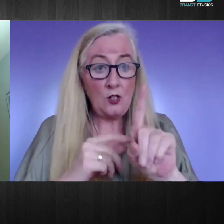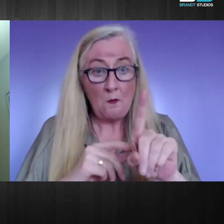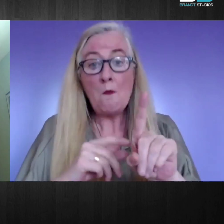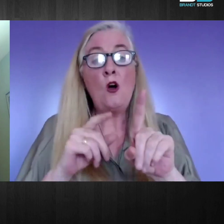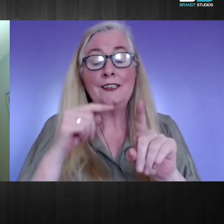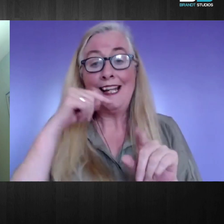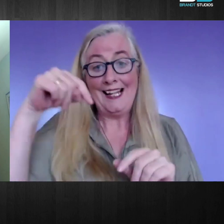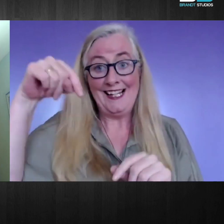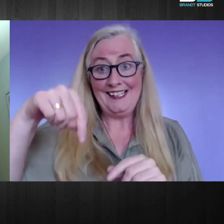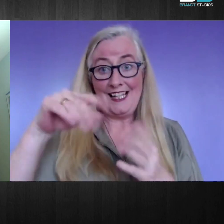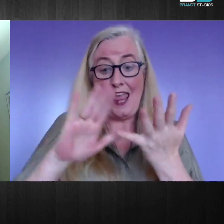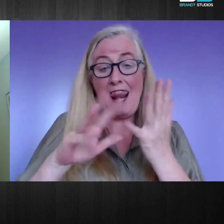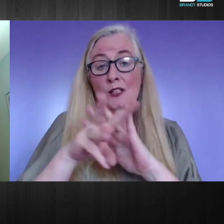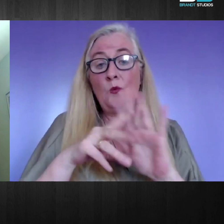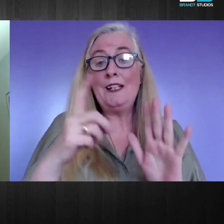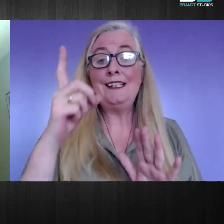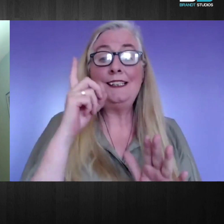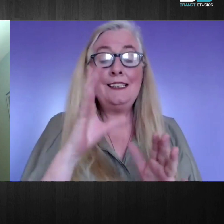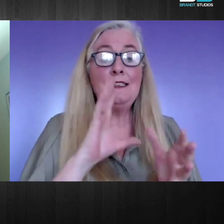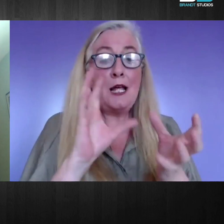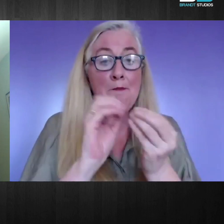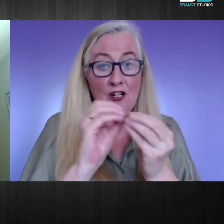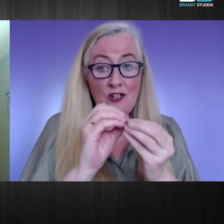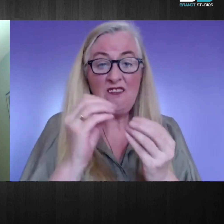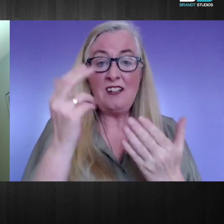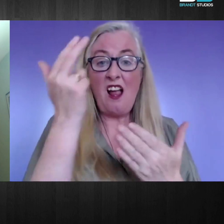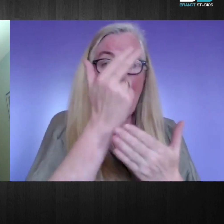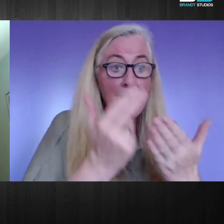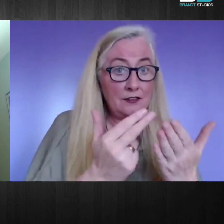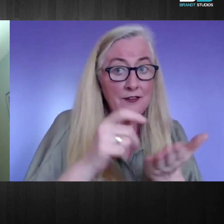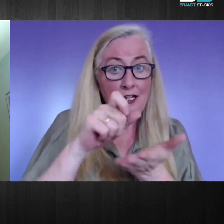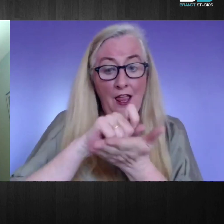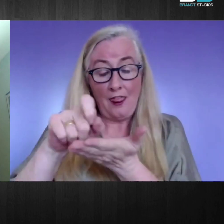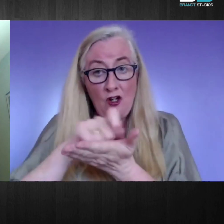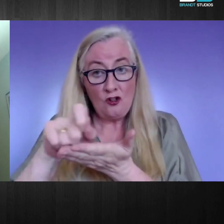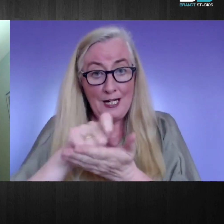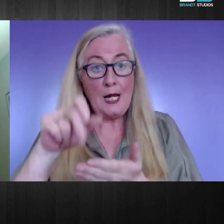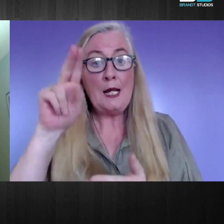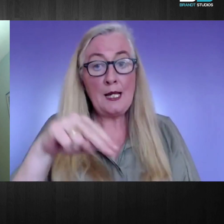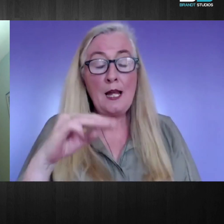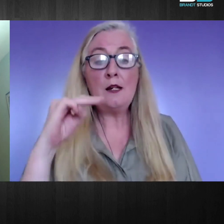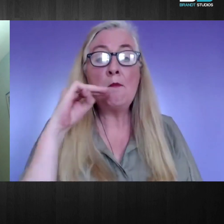podcast, and arts and literature can be important tools or mechanisms for building more